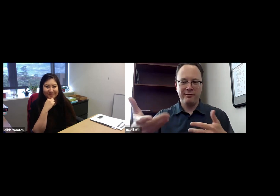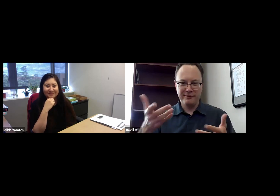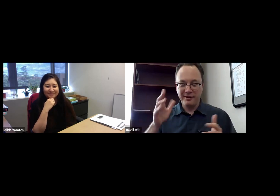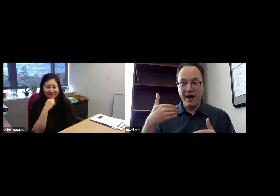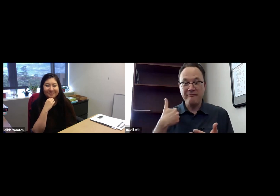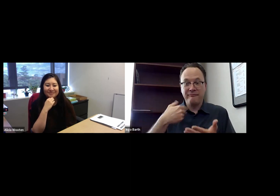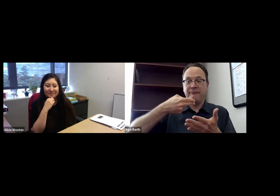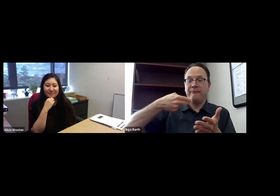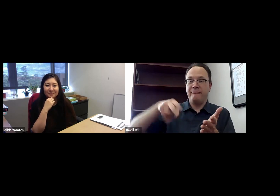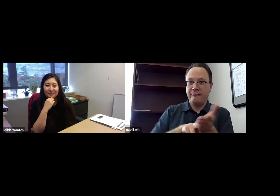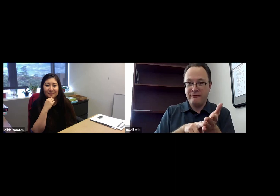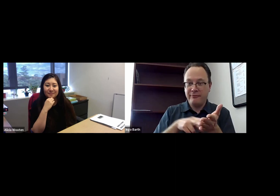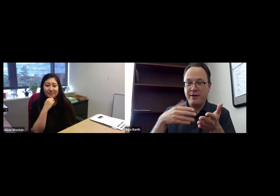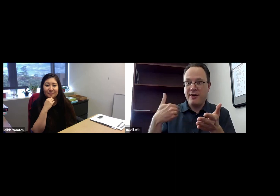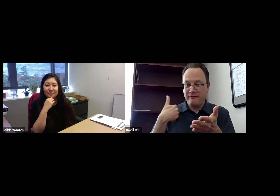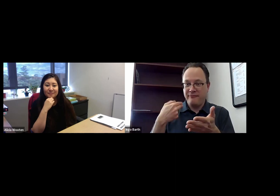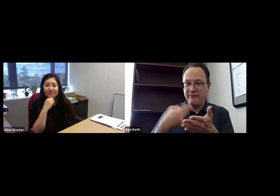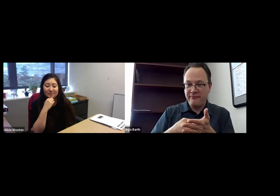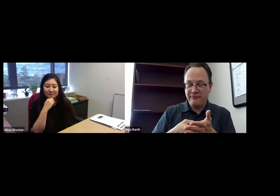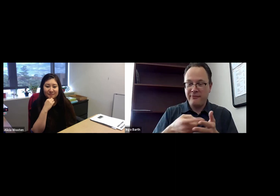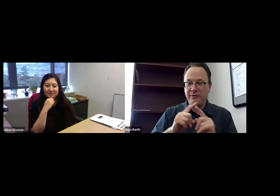spoken English, hearing people do